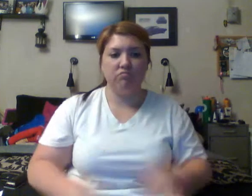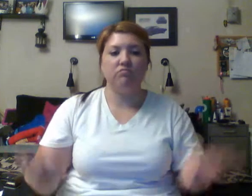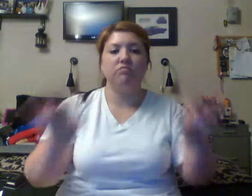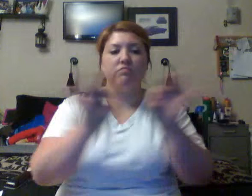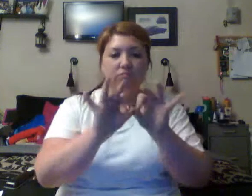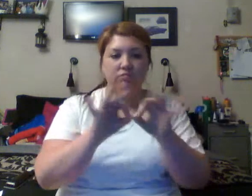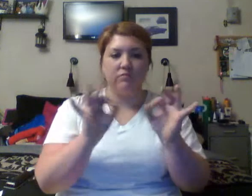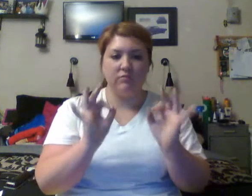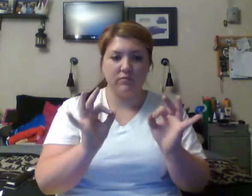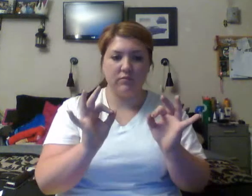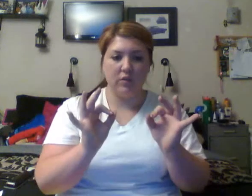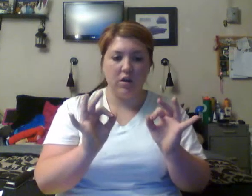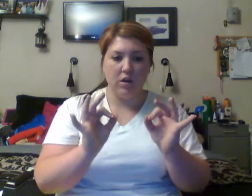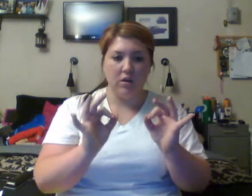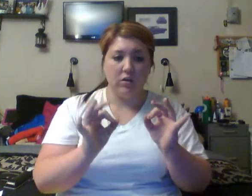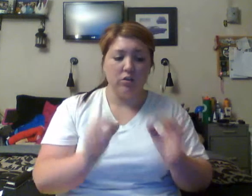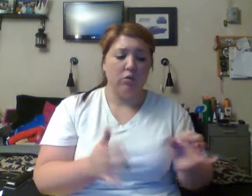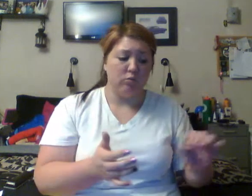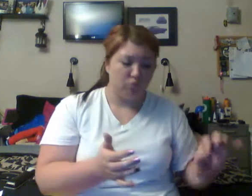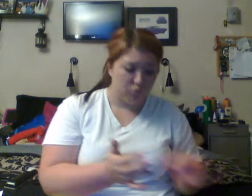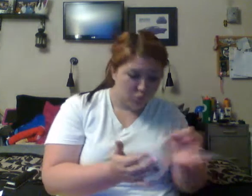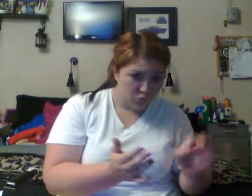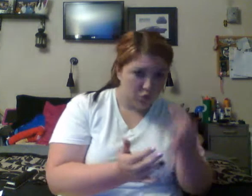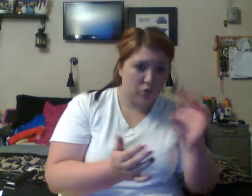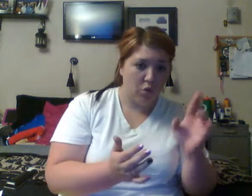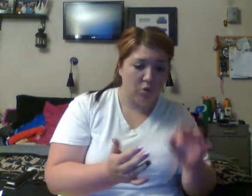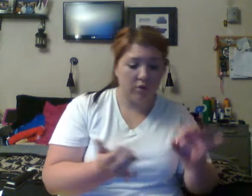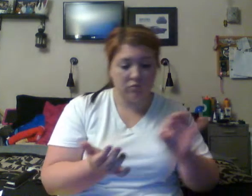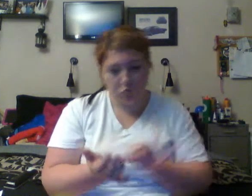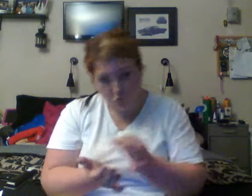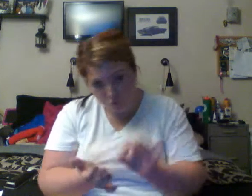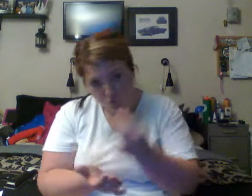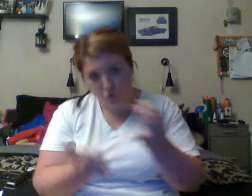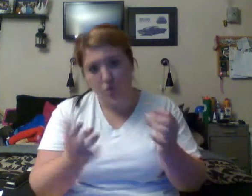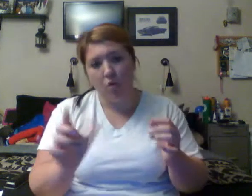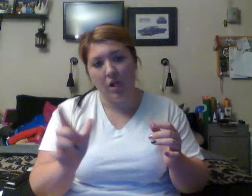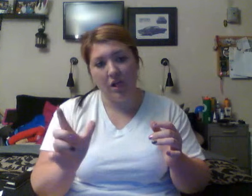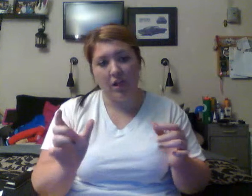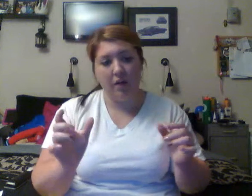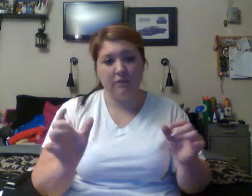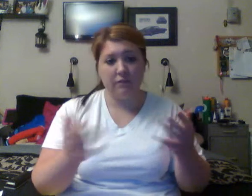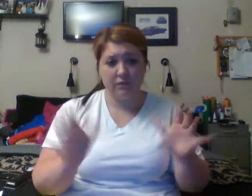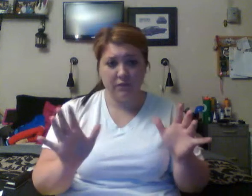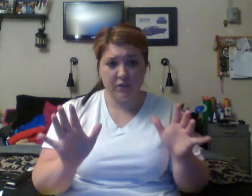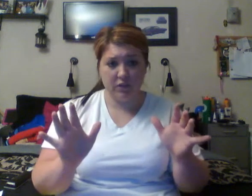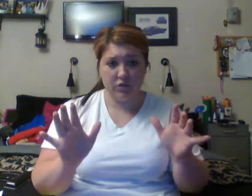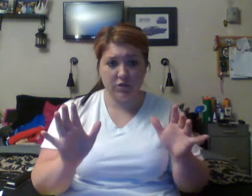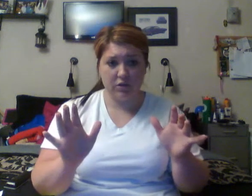you've sewn up the left side, you've sewn up the right side, the zipper the fabric is